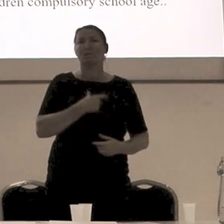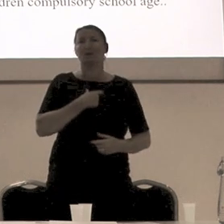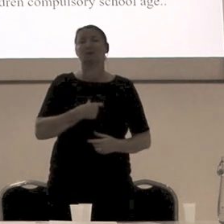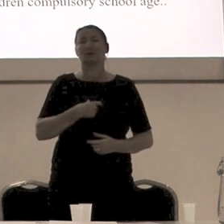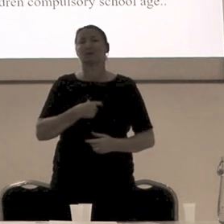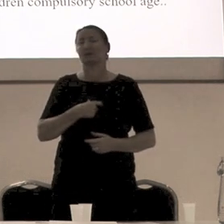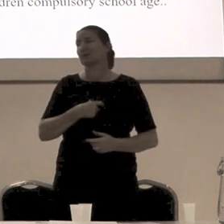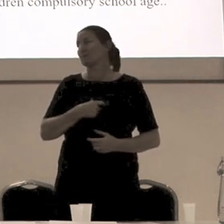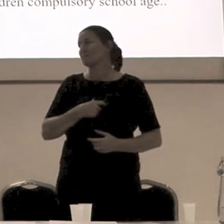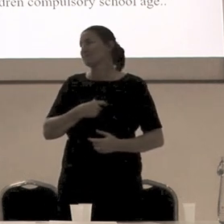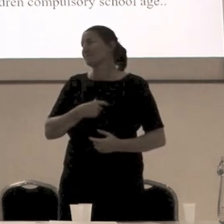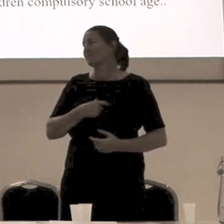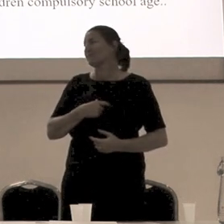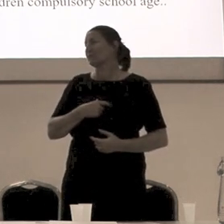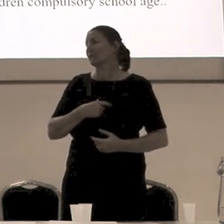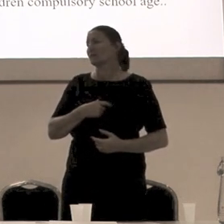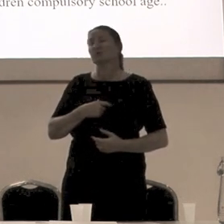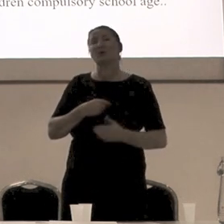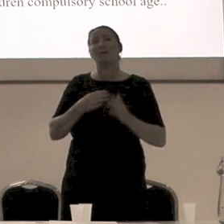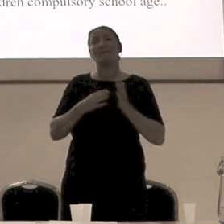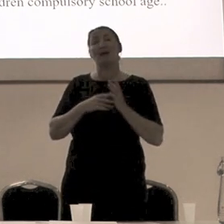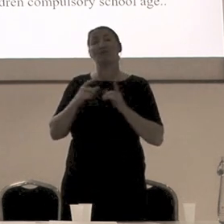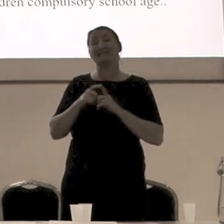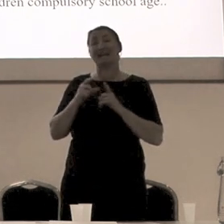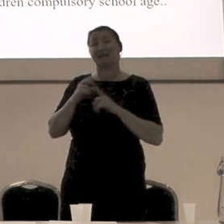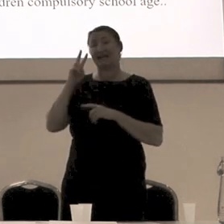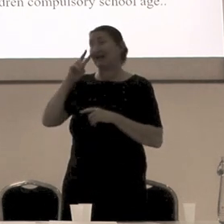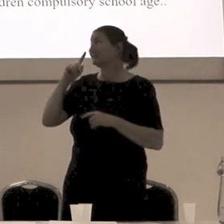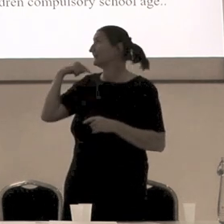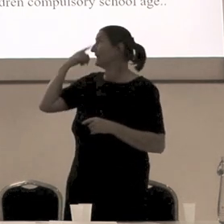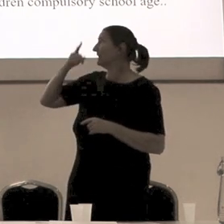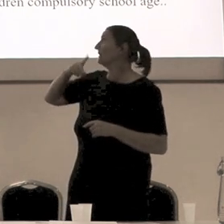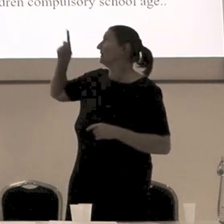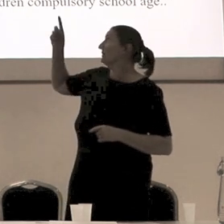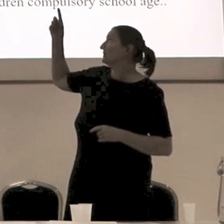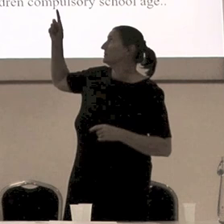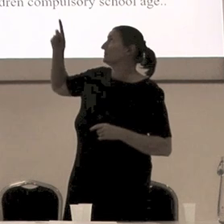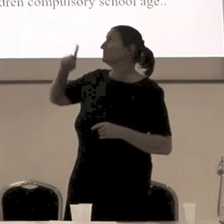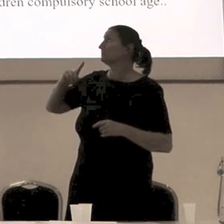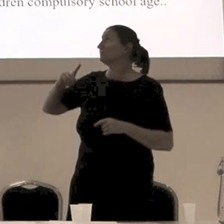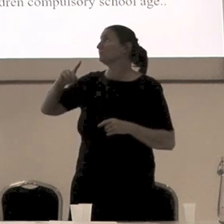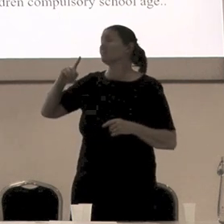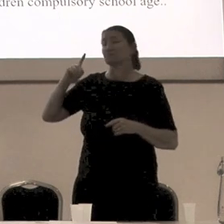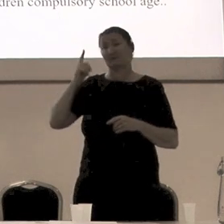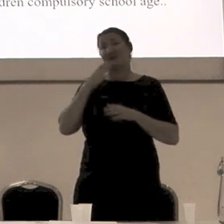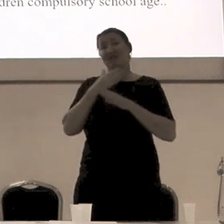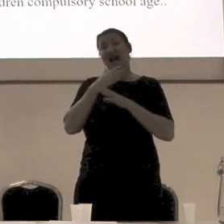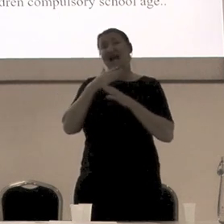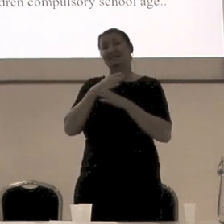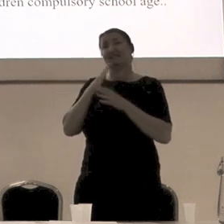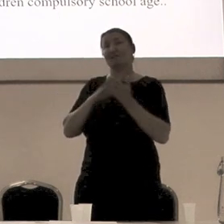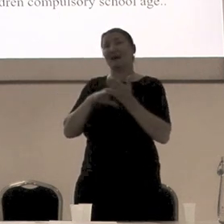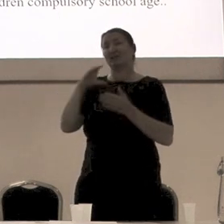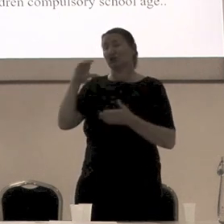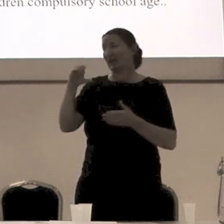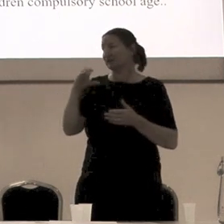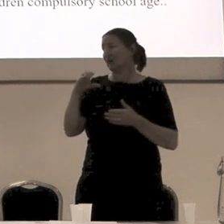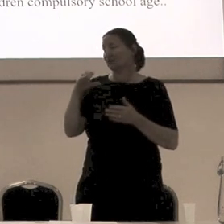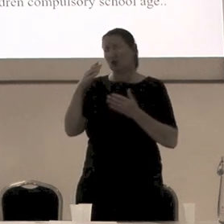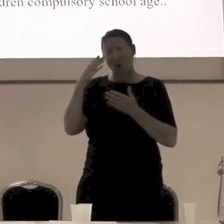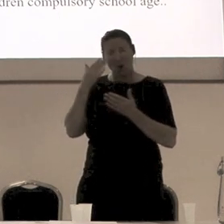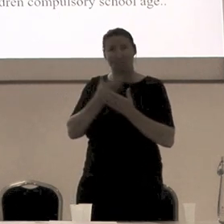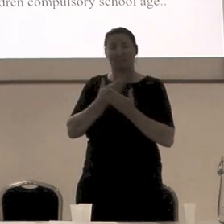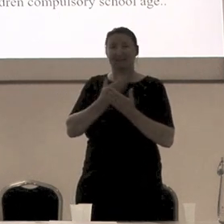few influential people like Mary Denby, who you see up here, who was active in Manchester, and she got an